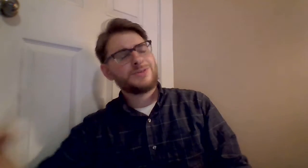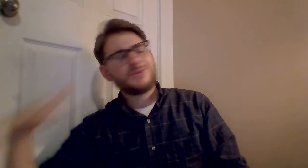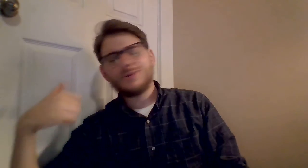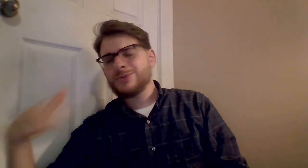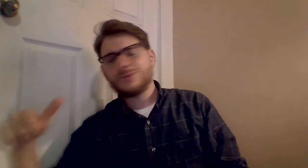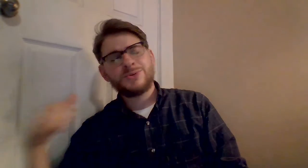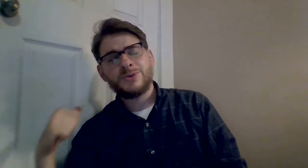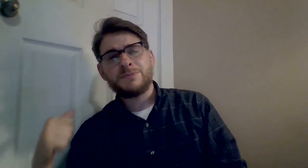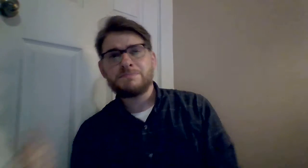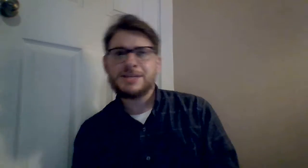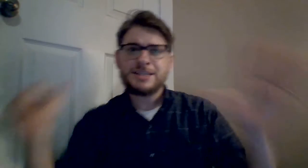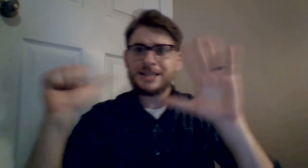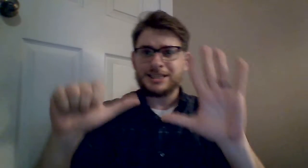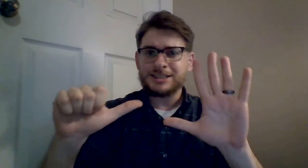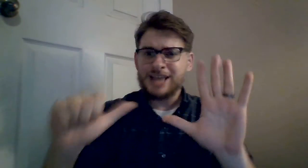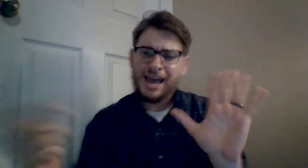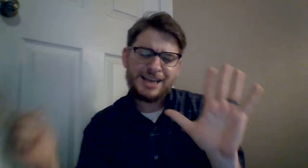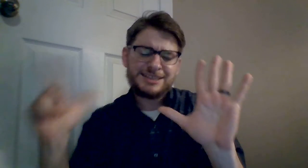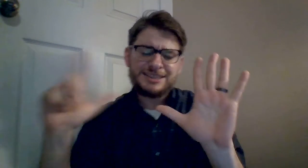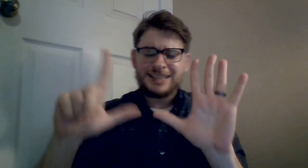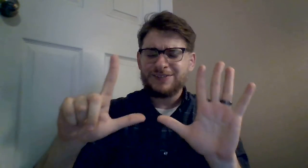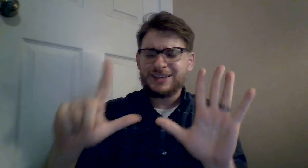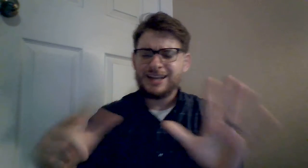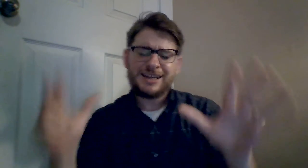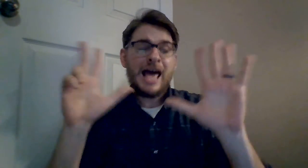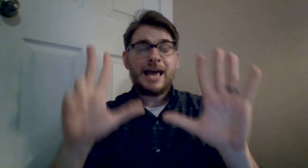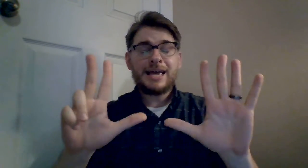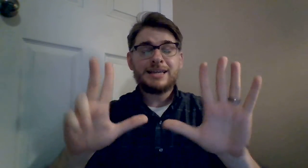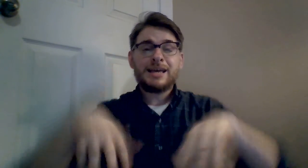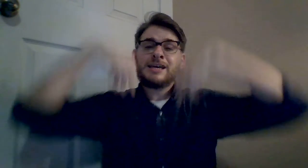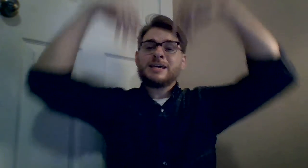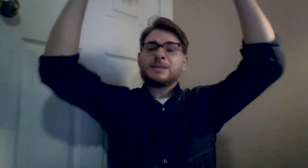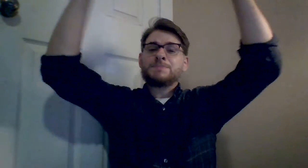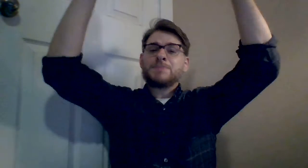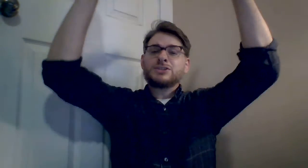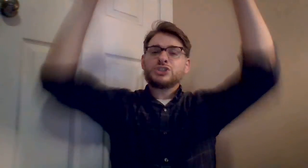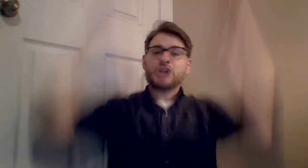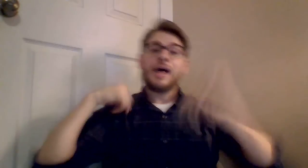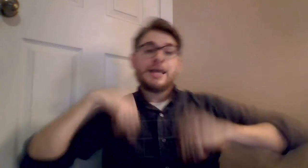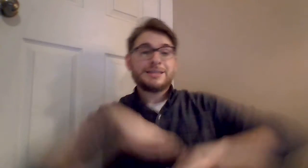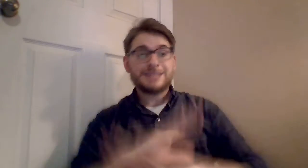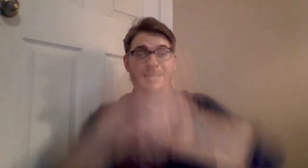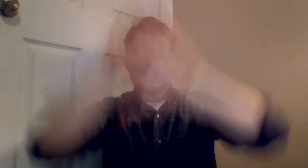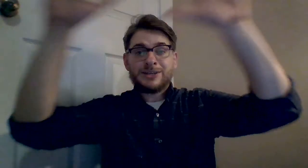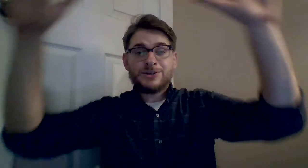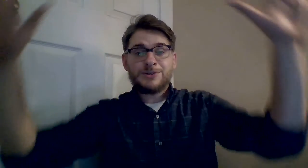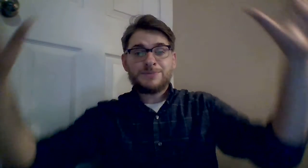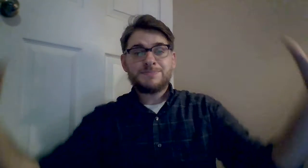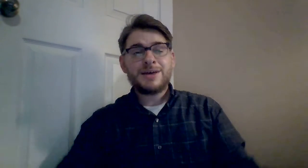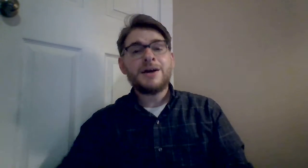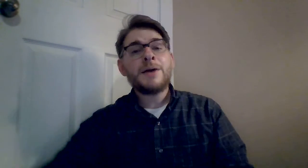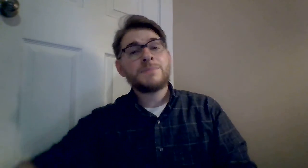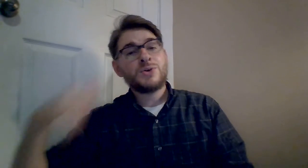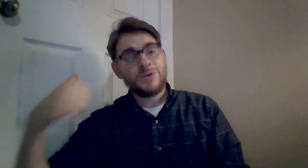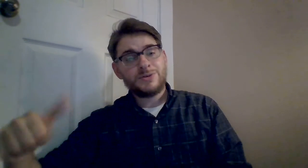Me say six hand, seven hand, eight hand punch. Daylight come and me won't